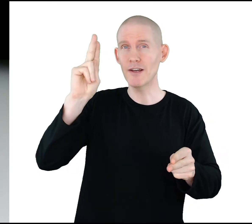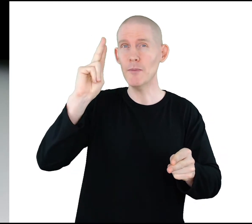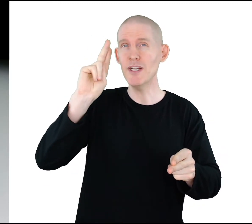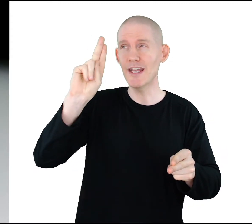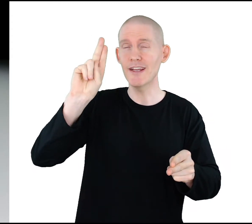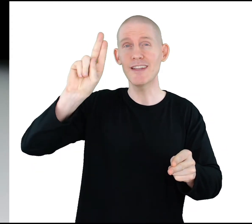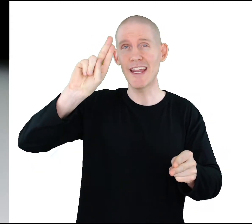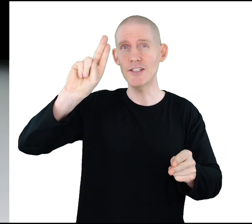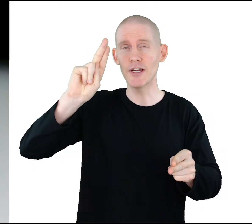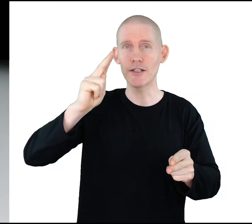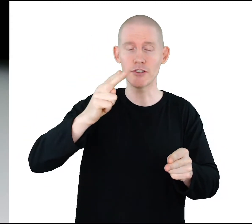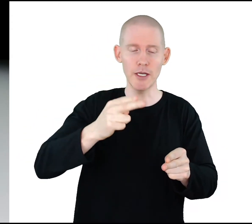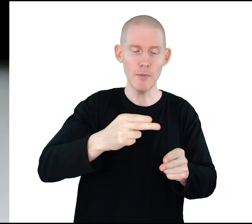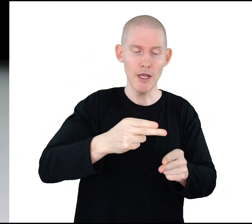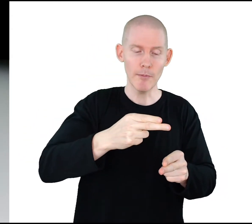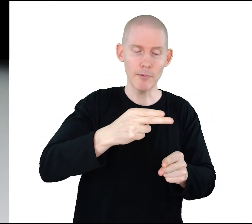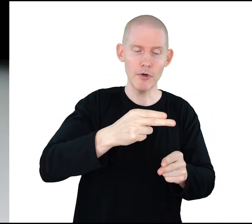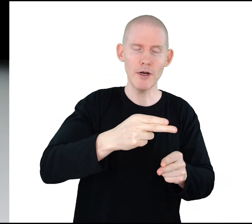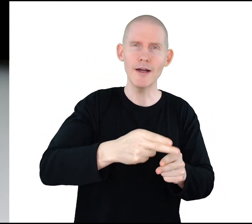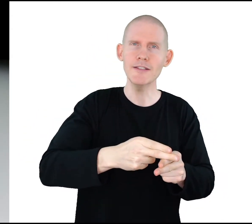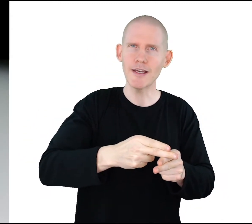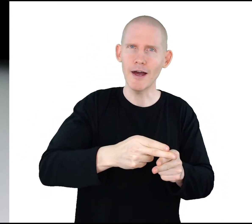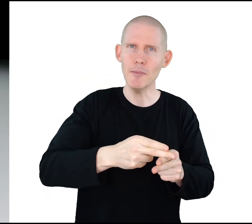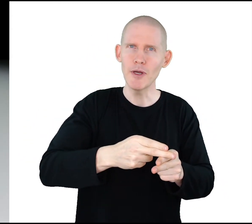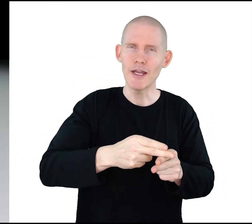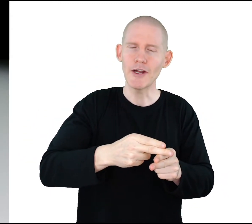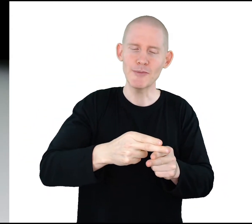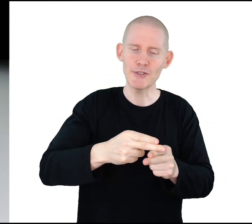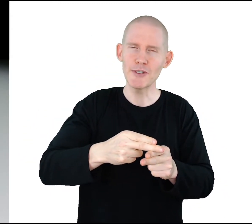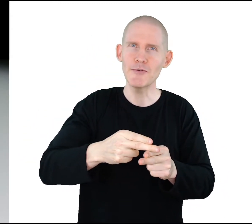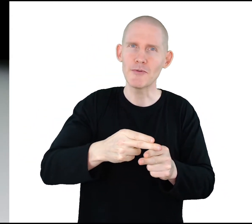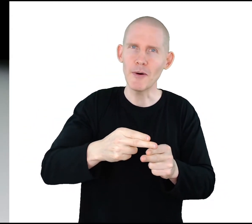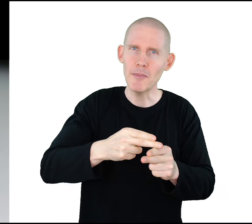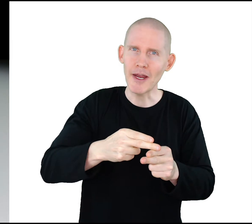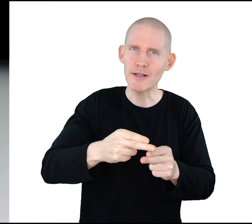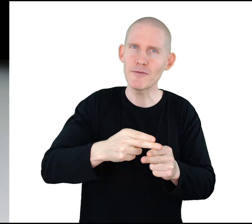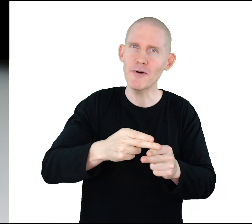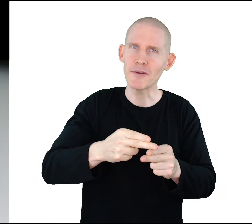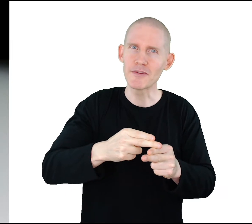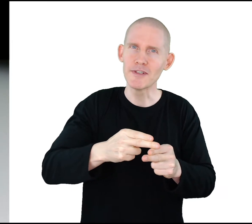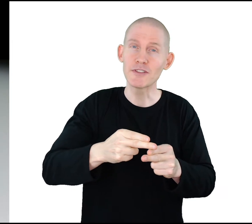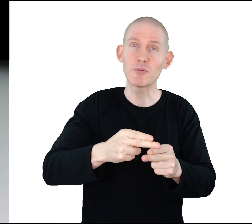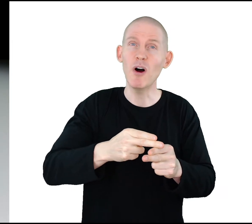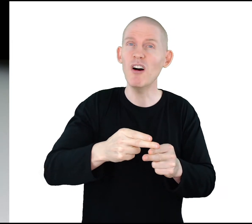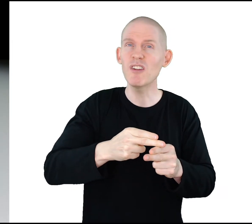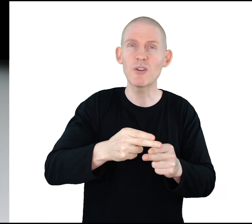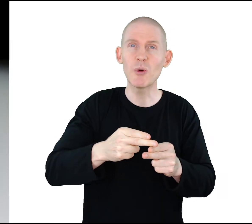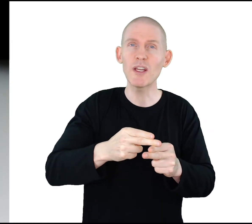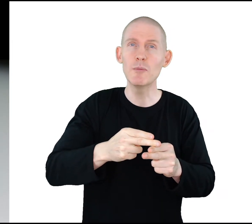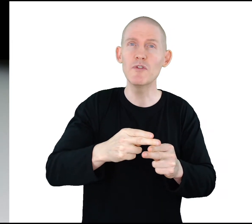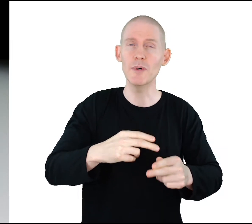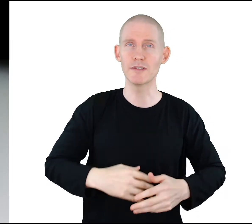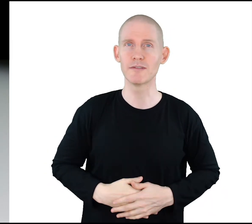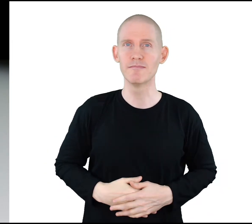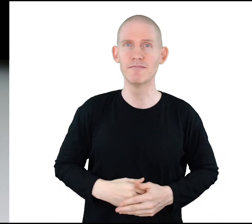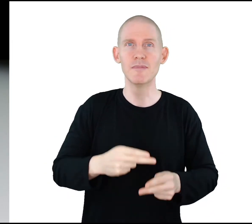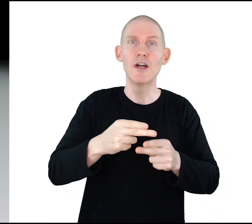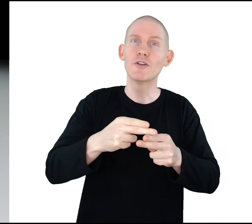dominant hand, the H hand shape, I'm going to put it on top. Now I'm just going to rub back and forth. Small little quick movements.